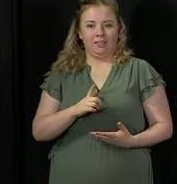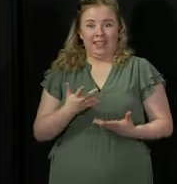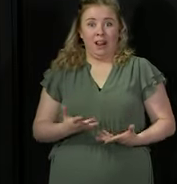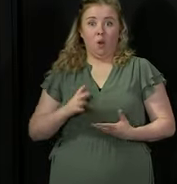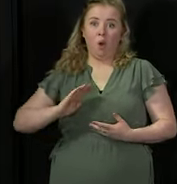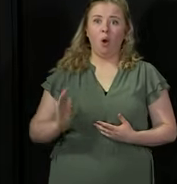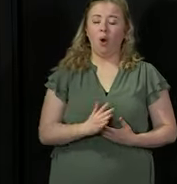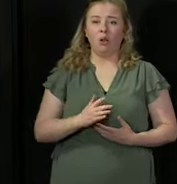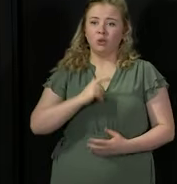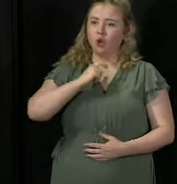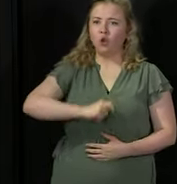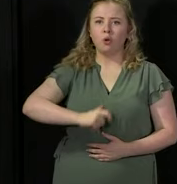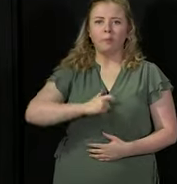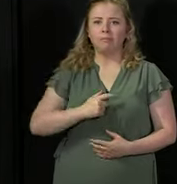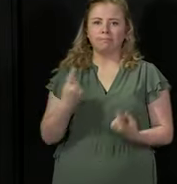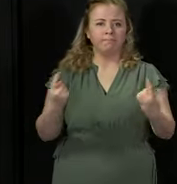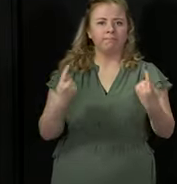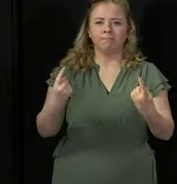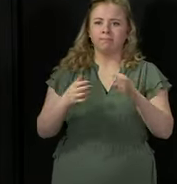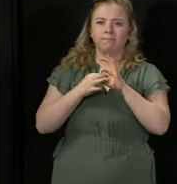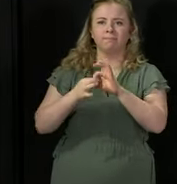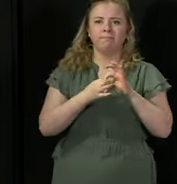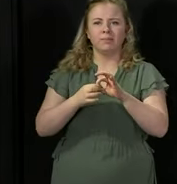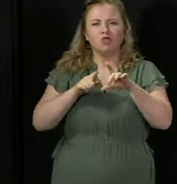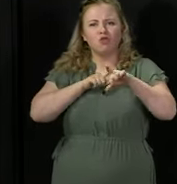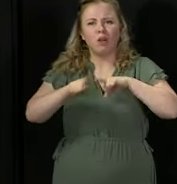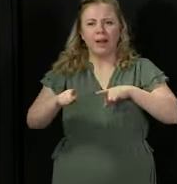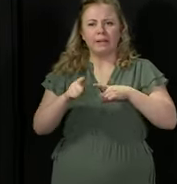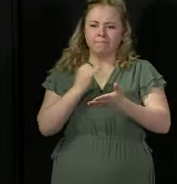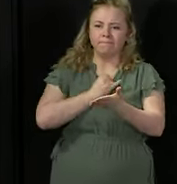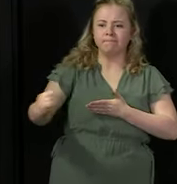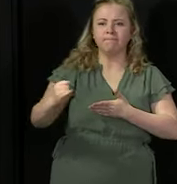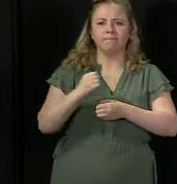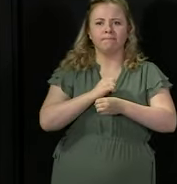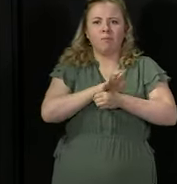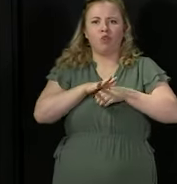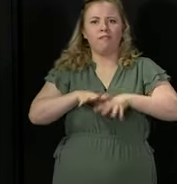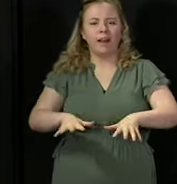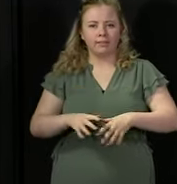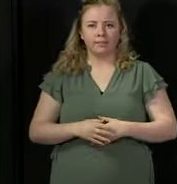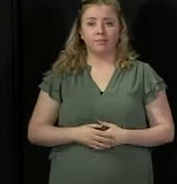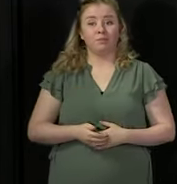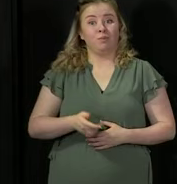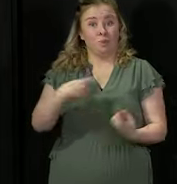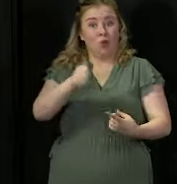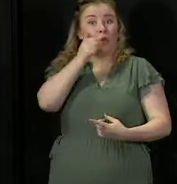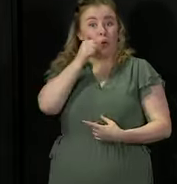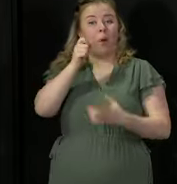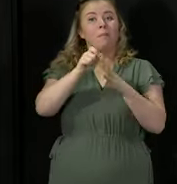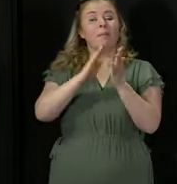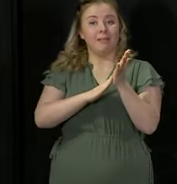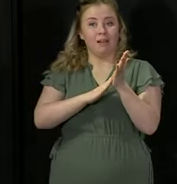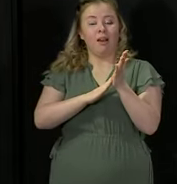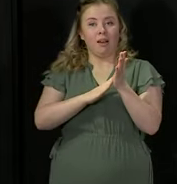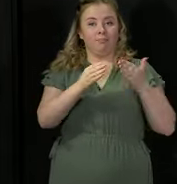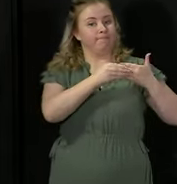just human beings united in a fight against this virus. And as we know, the Prime Minister, as well as leading the